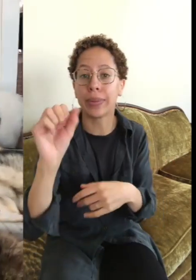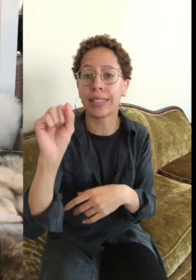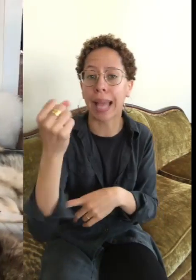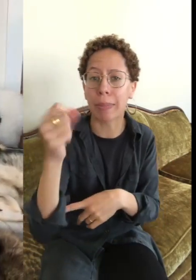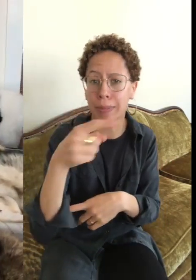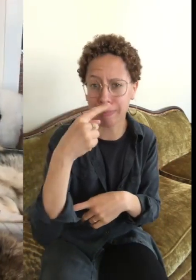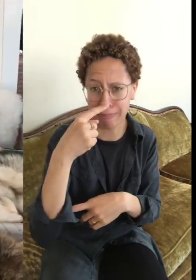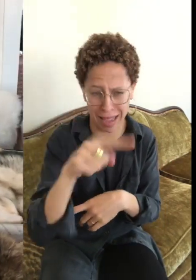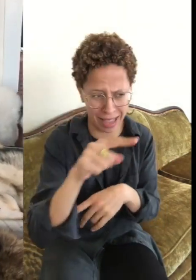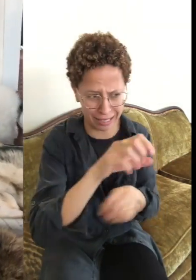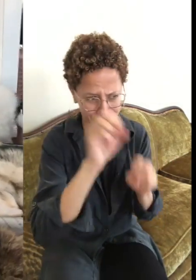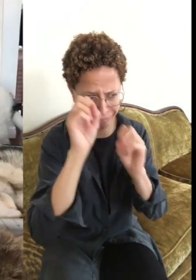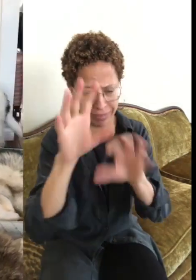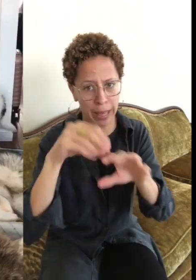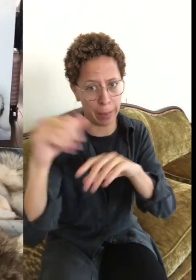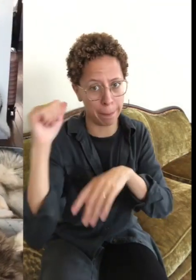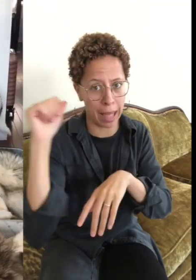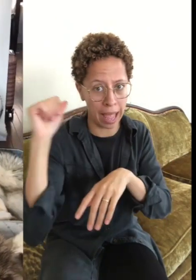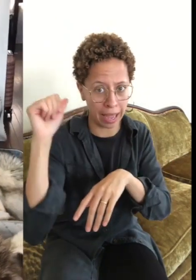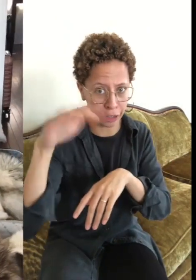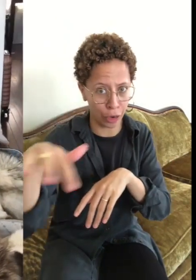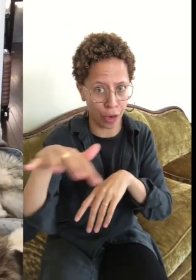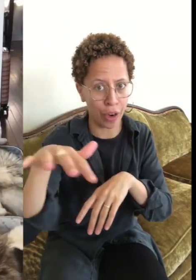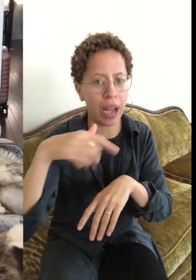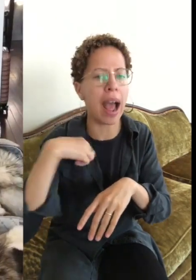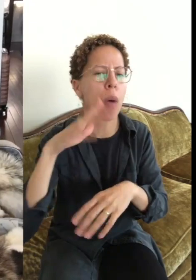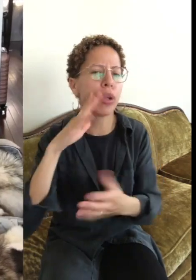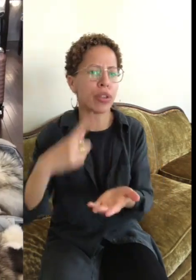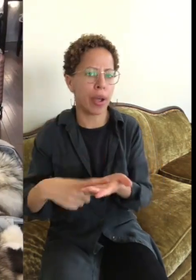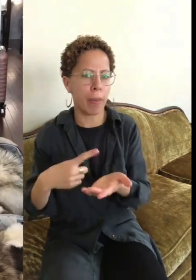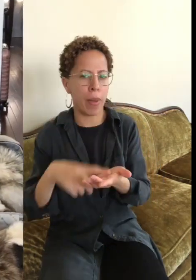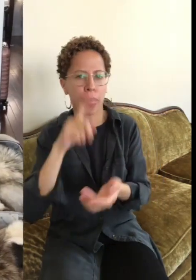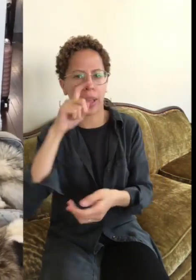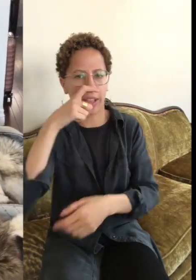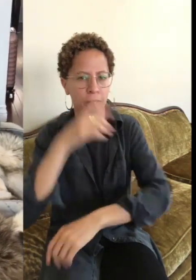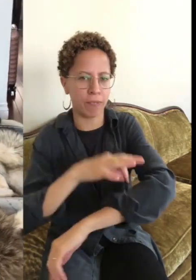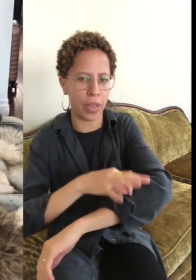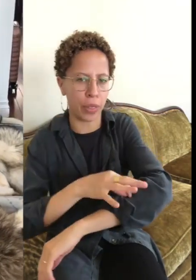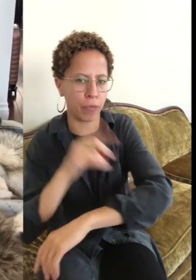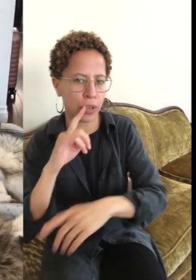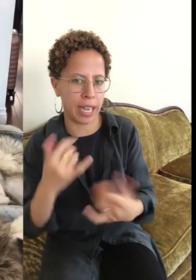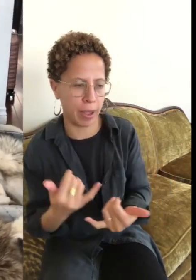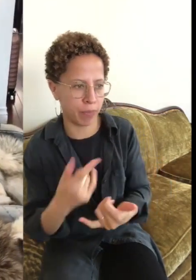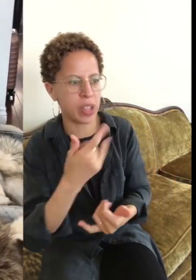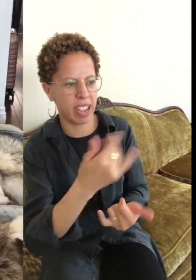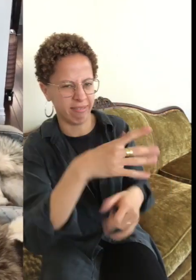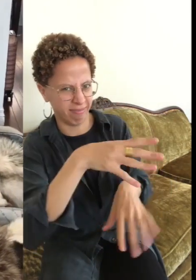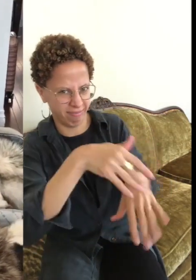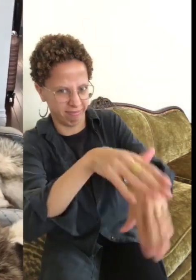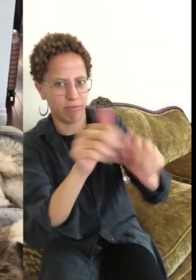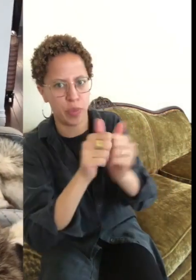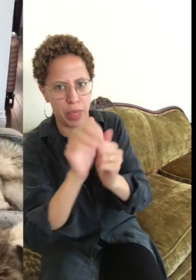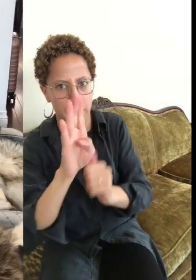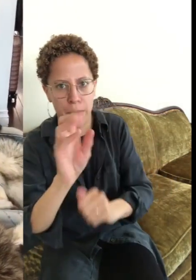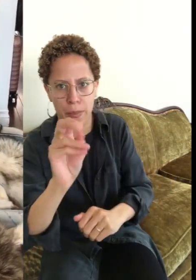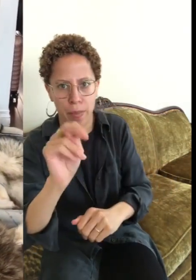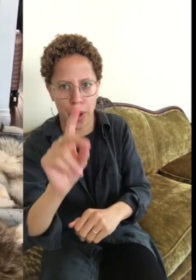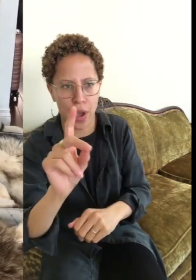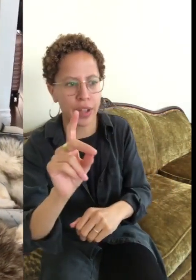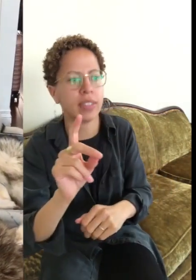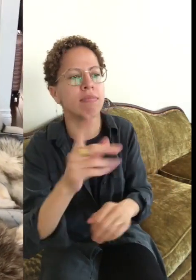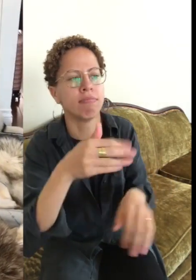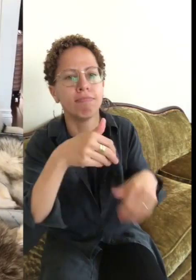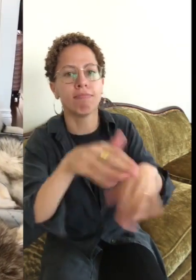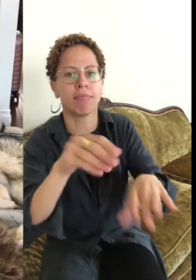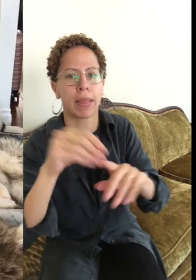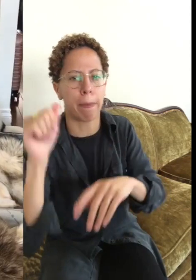put Bond outside in the backyard? Yeah, sure. And I'm going to talk about the eagle feather for a moment. So you can take Bond and just put him outside